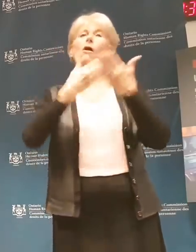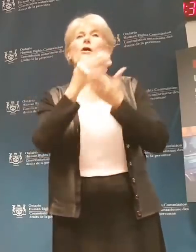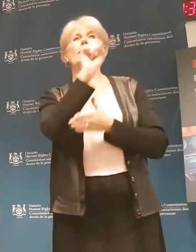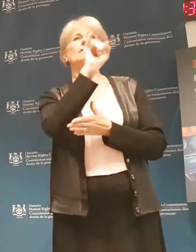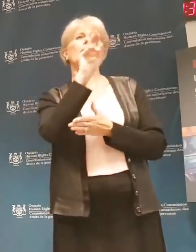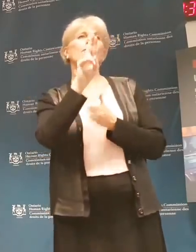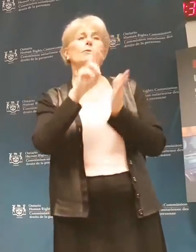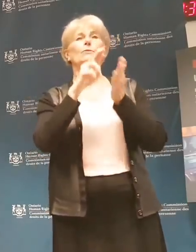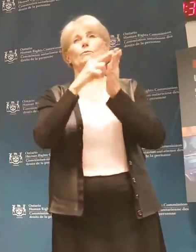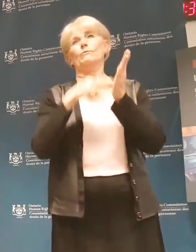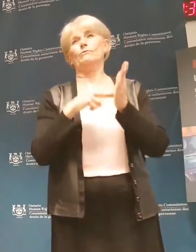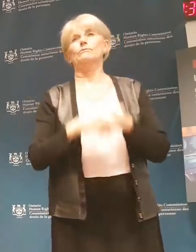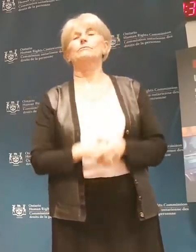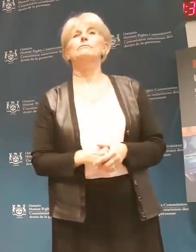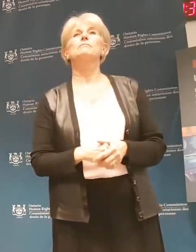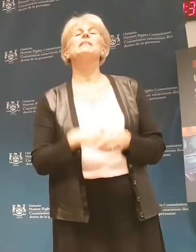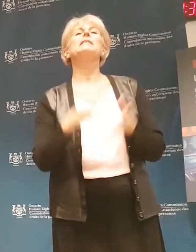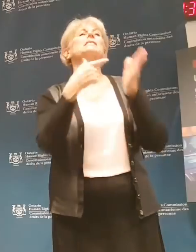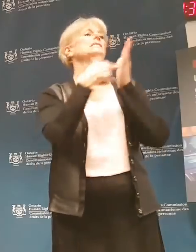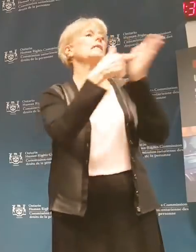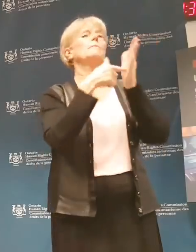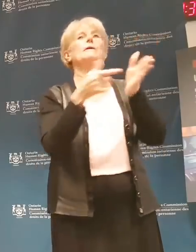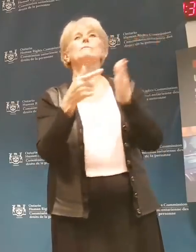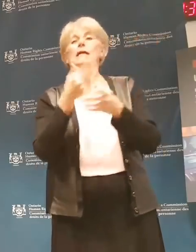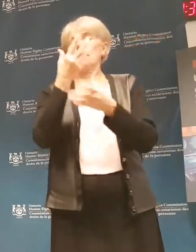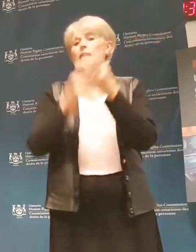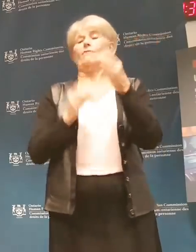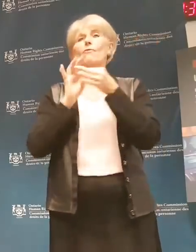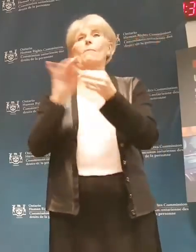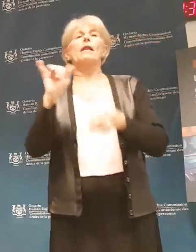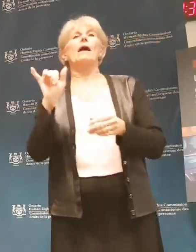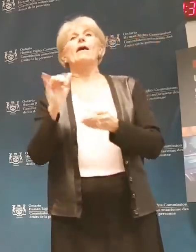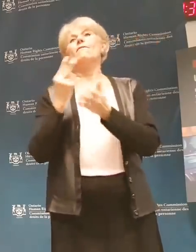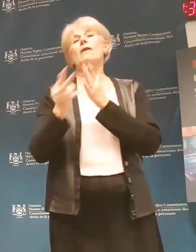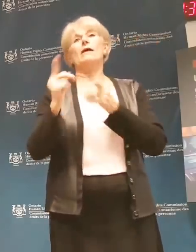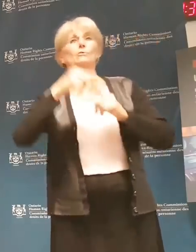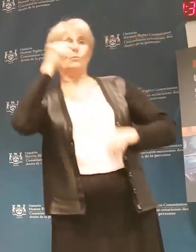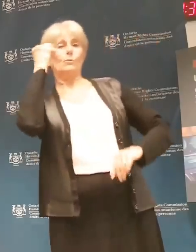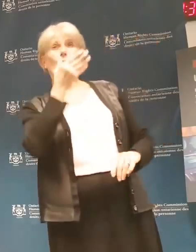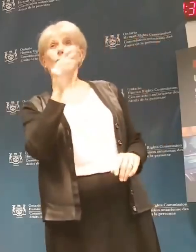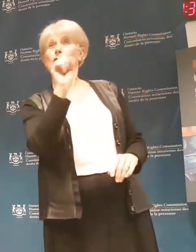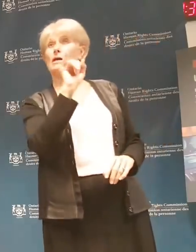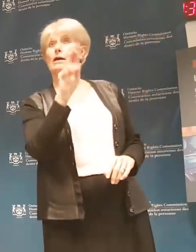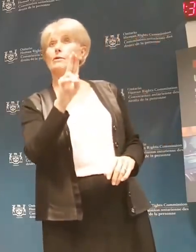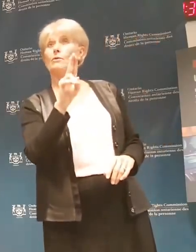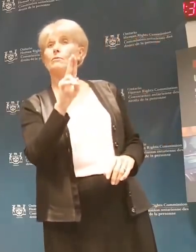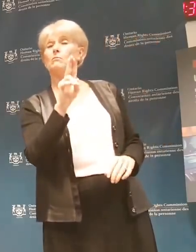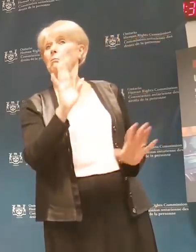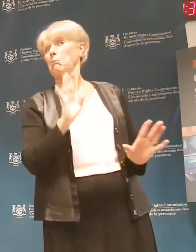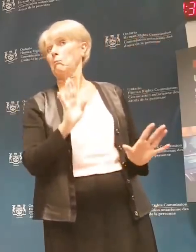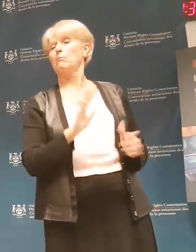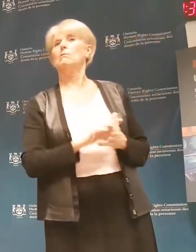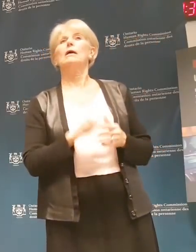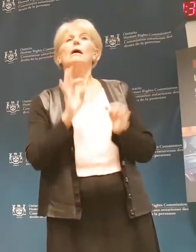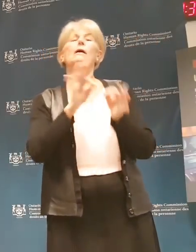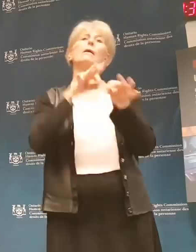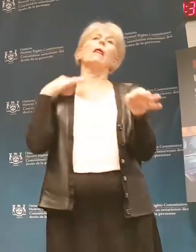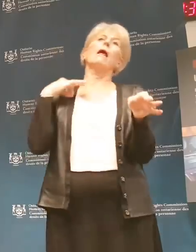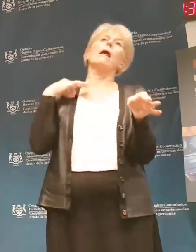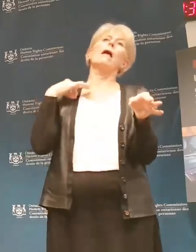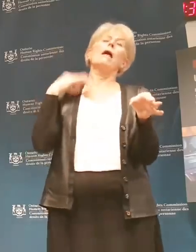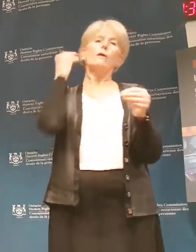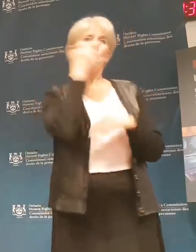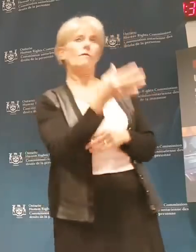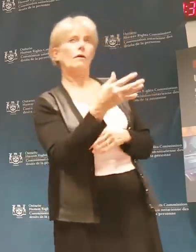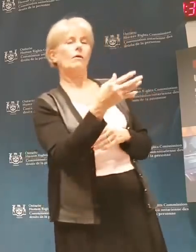SIU reports. Examples of lack of cooperation include failure to notify the SIU, delayed